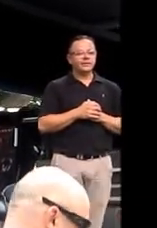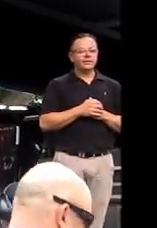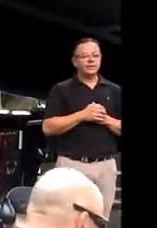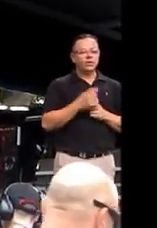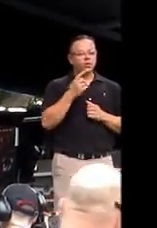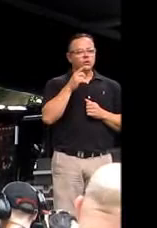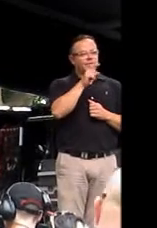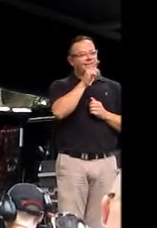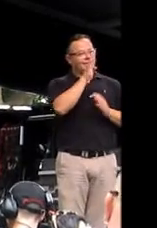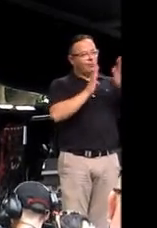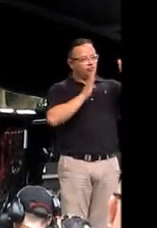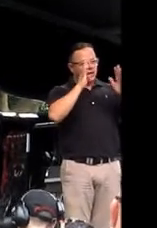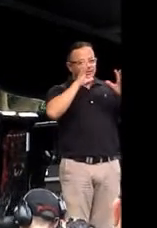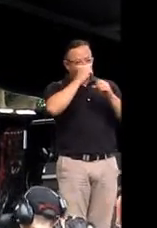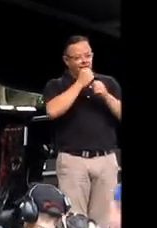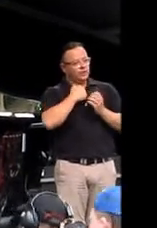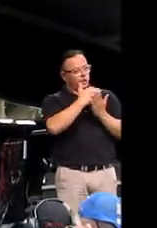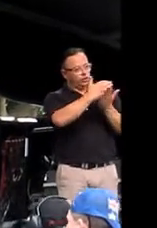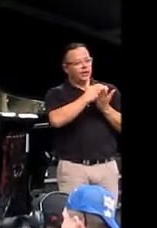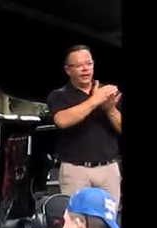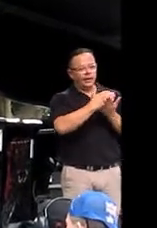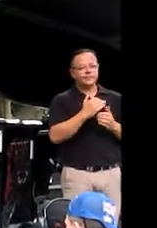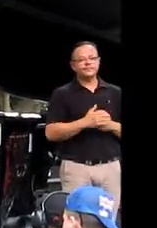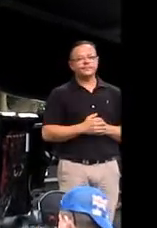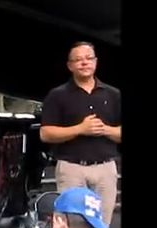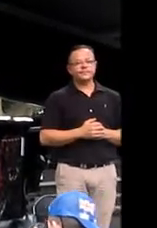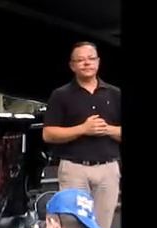whose democratic beliefs I share,